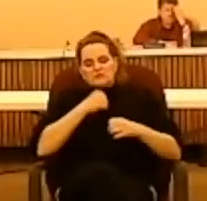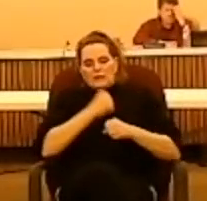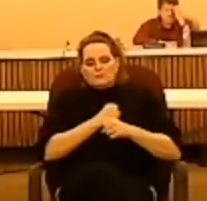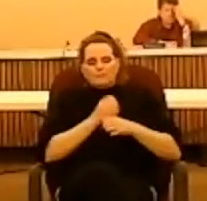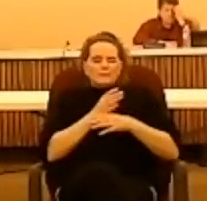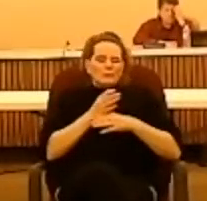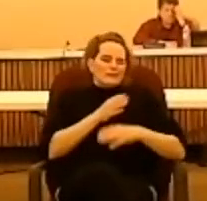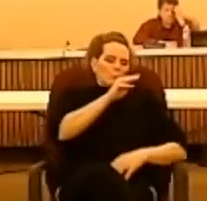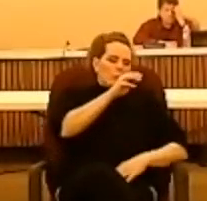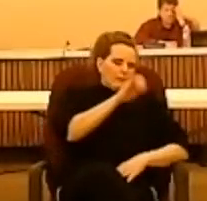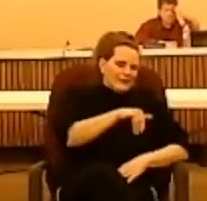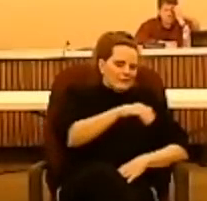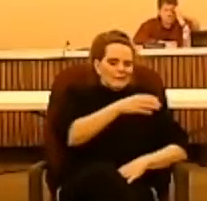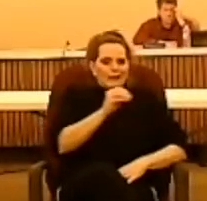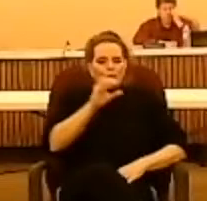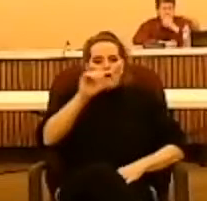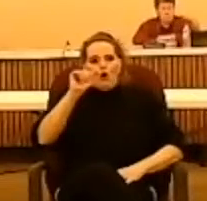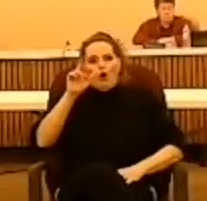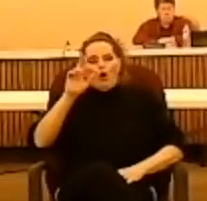year. Great.